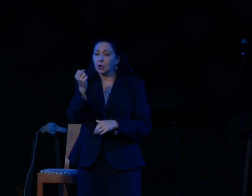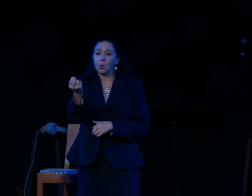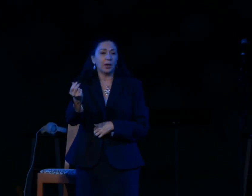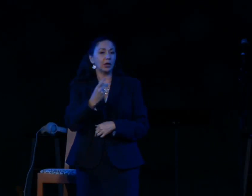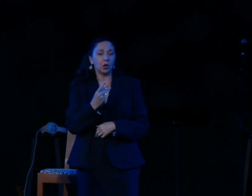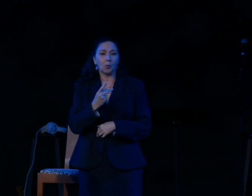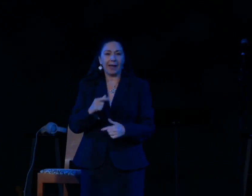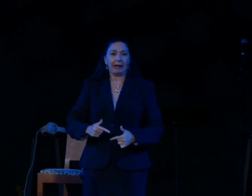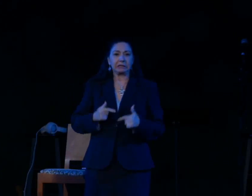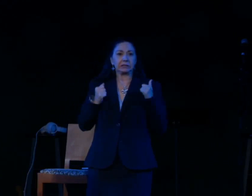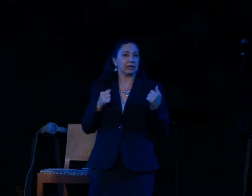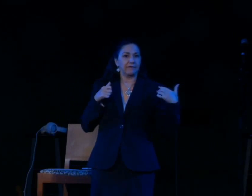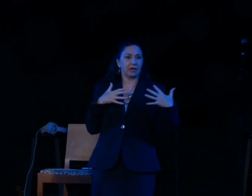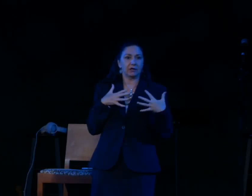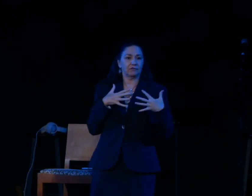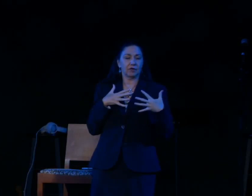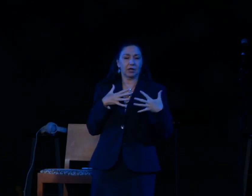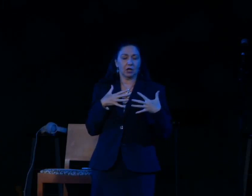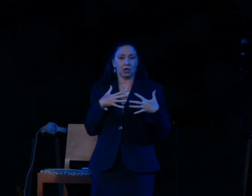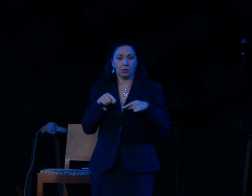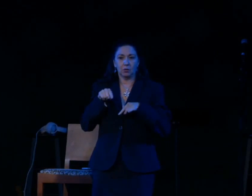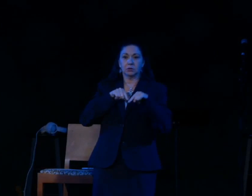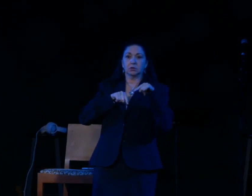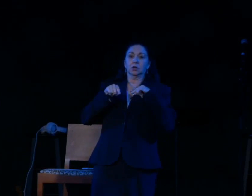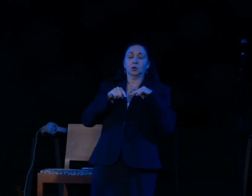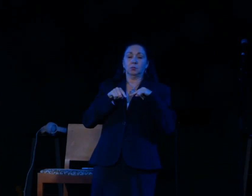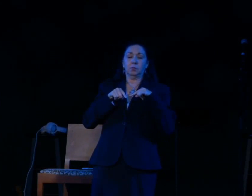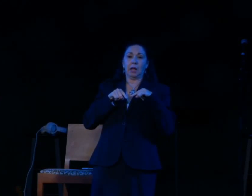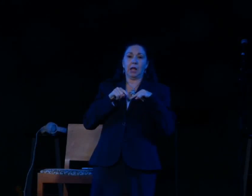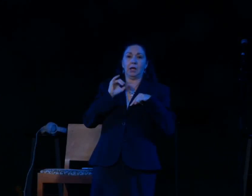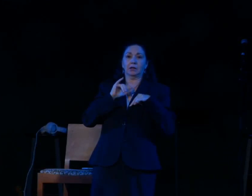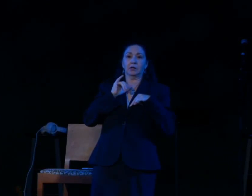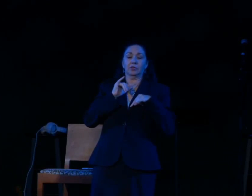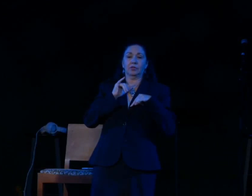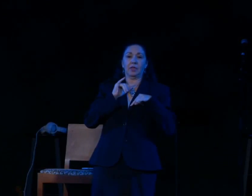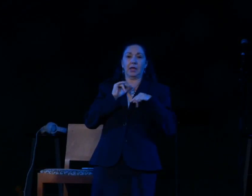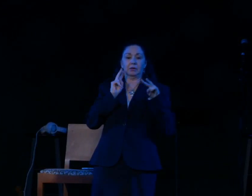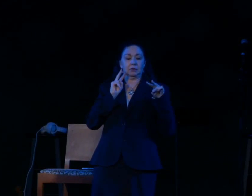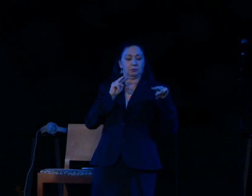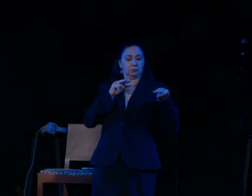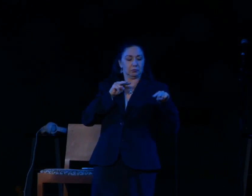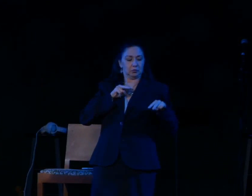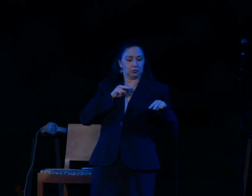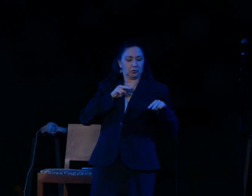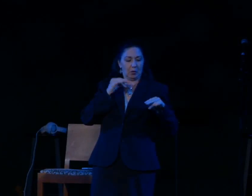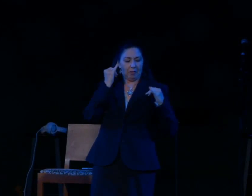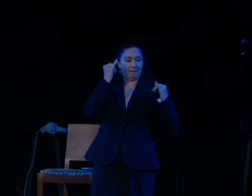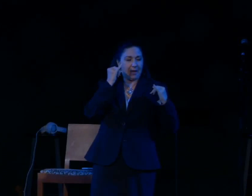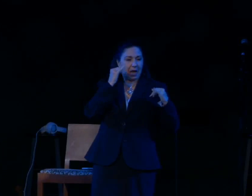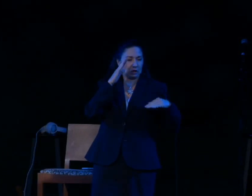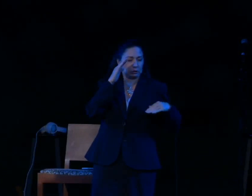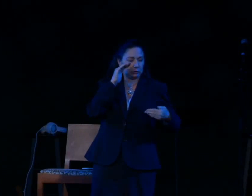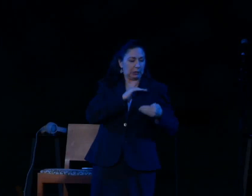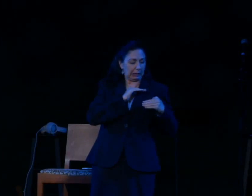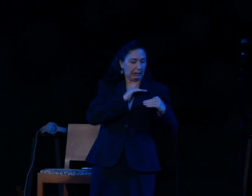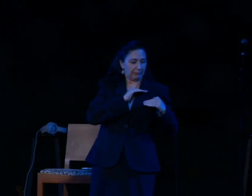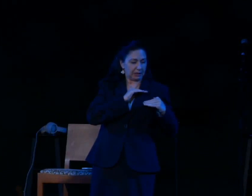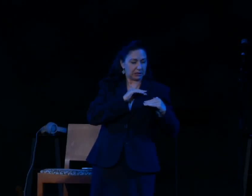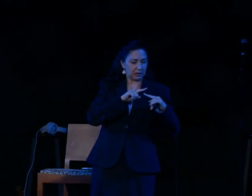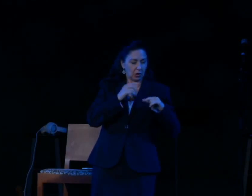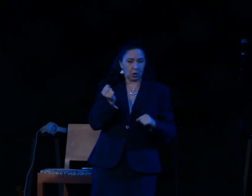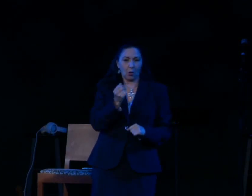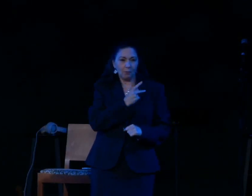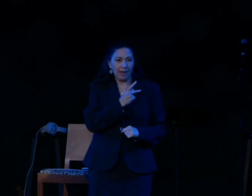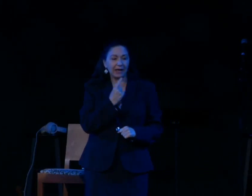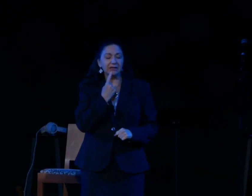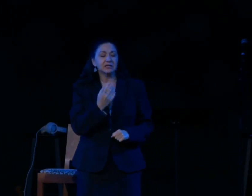fear. I'm not willing to return to a place that diminishes the imagination, return to a place that